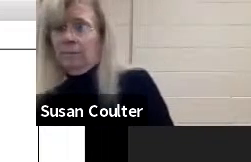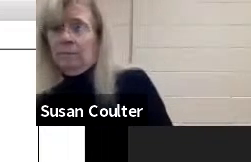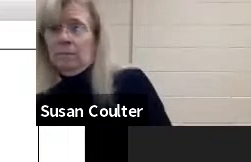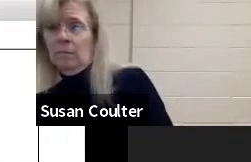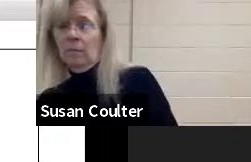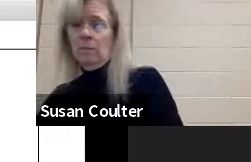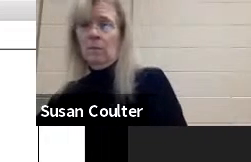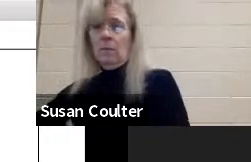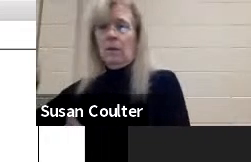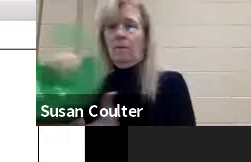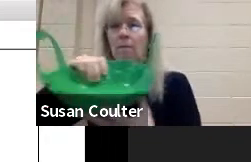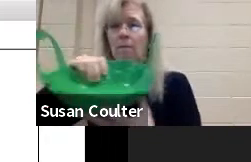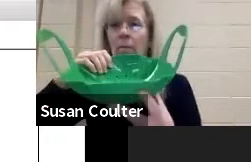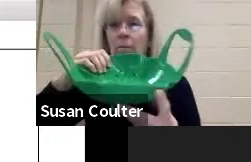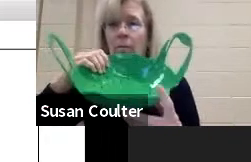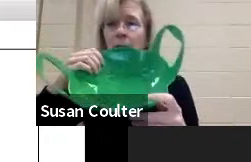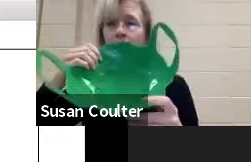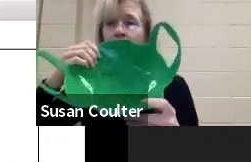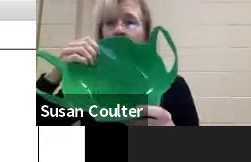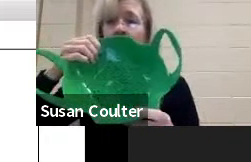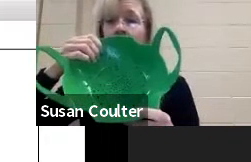one.